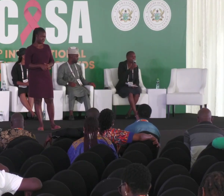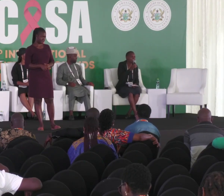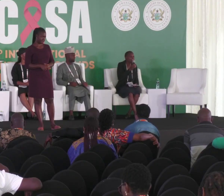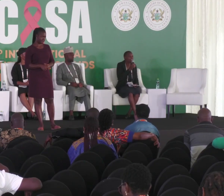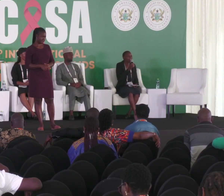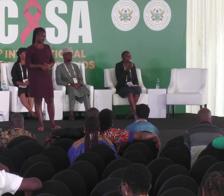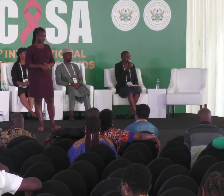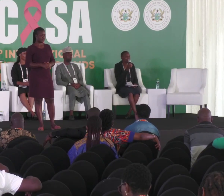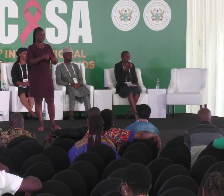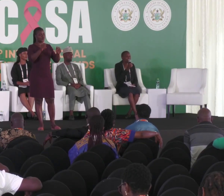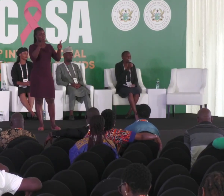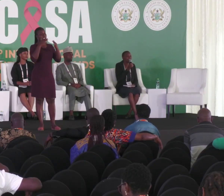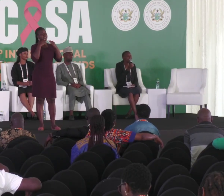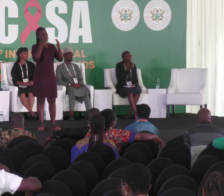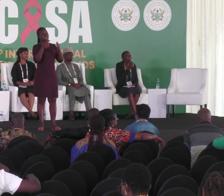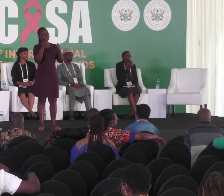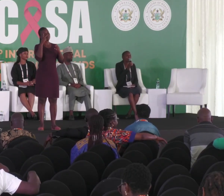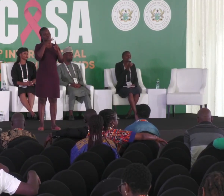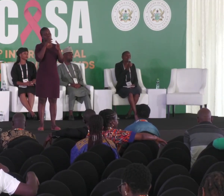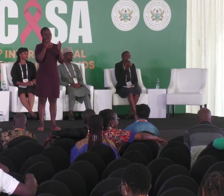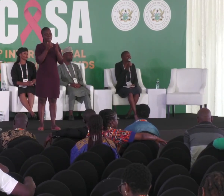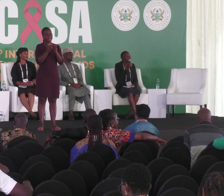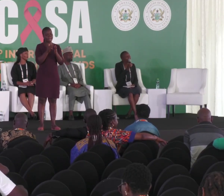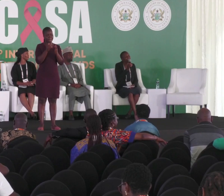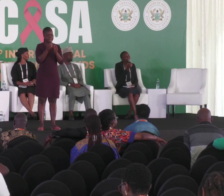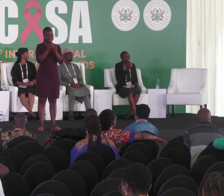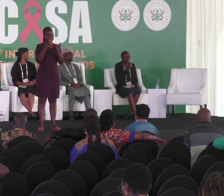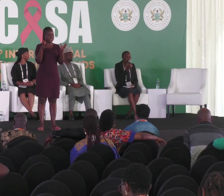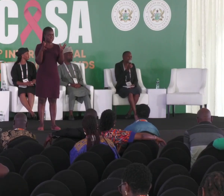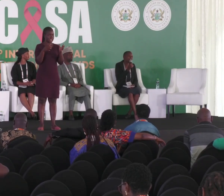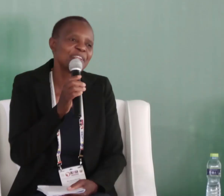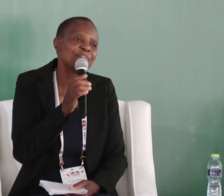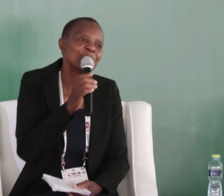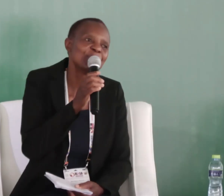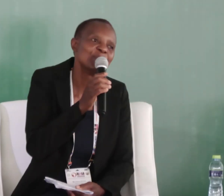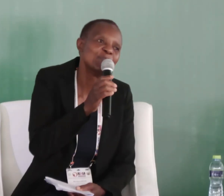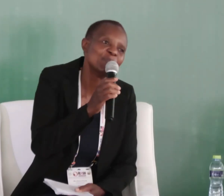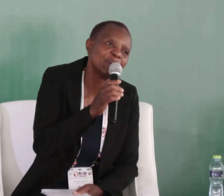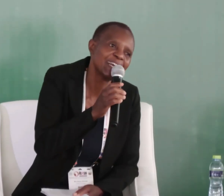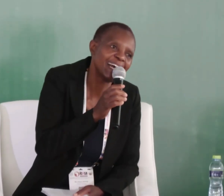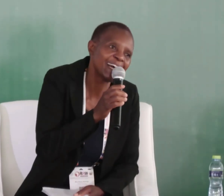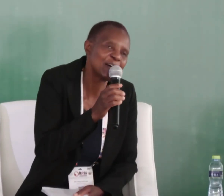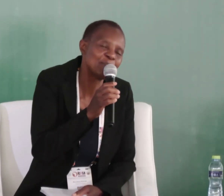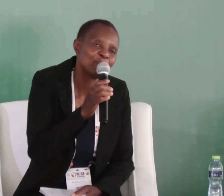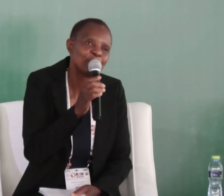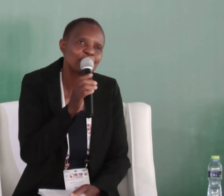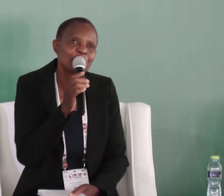Okay, thank you for that question. This PrEP refill